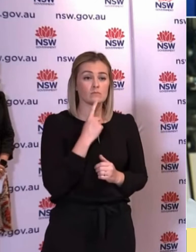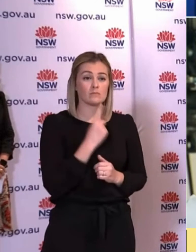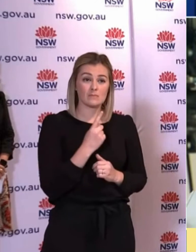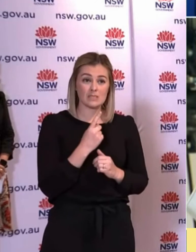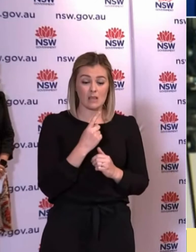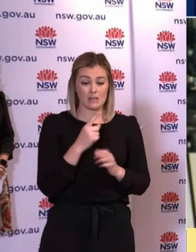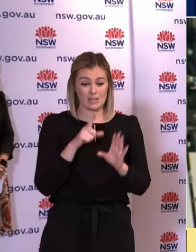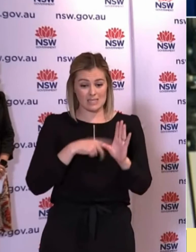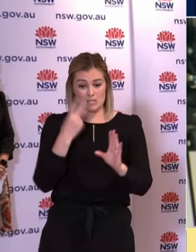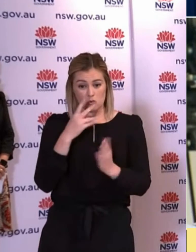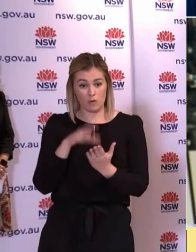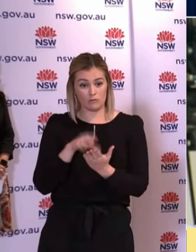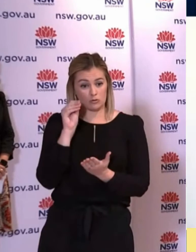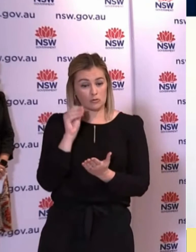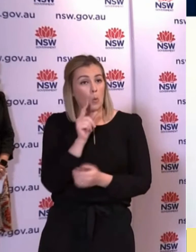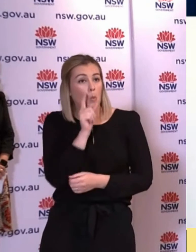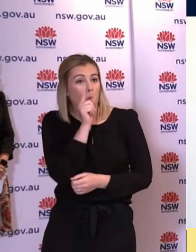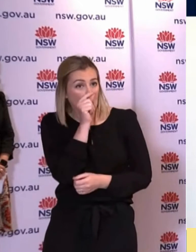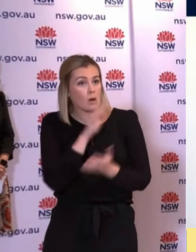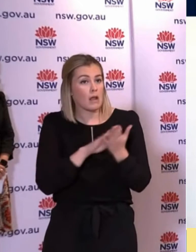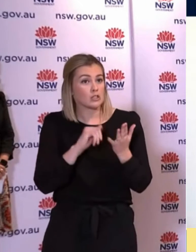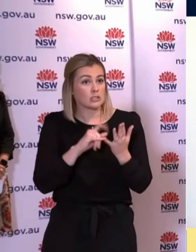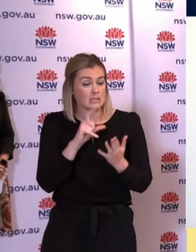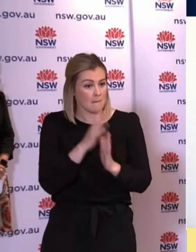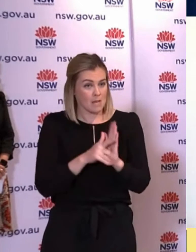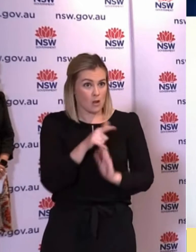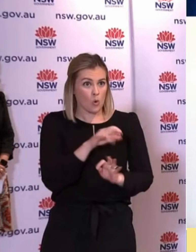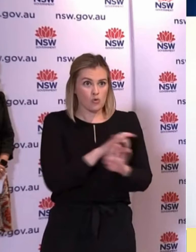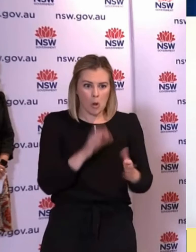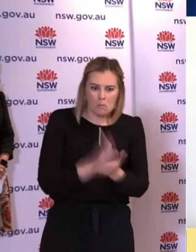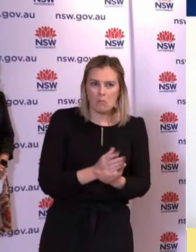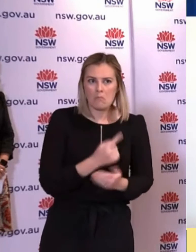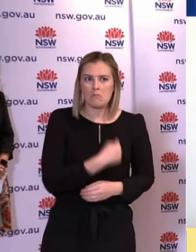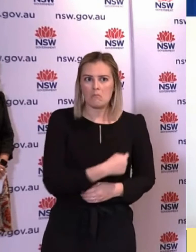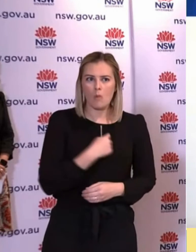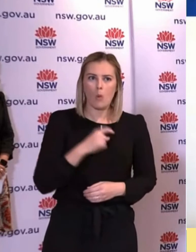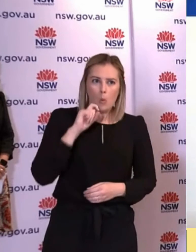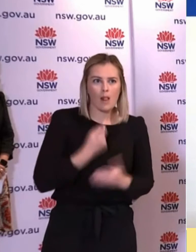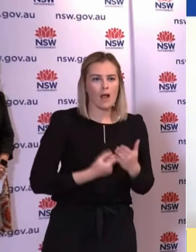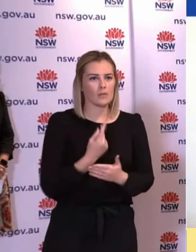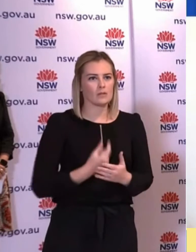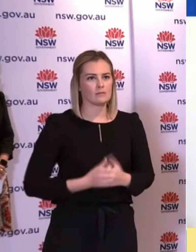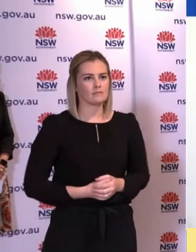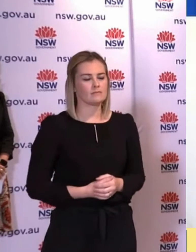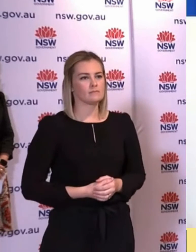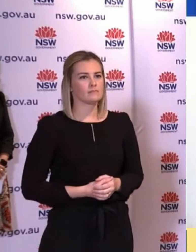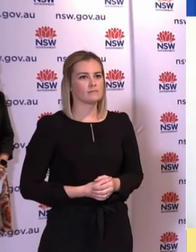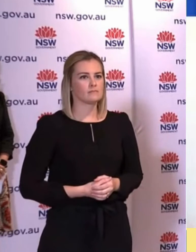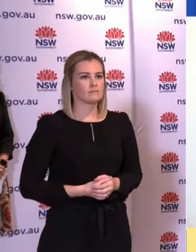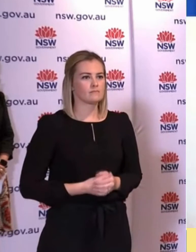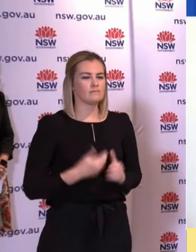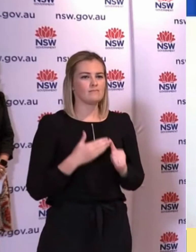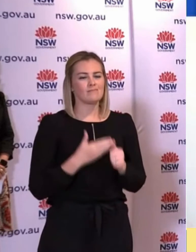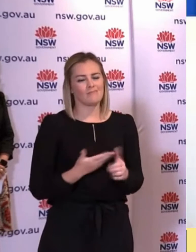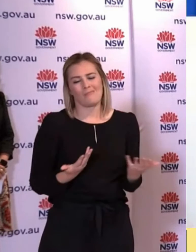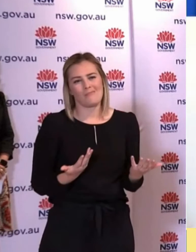certificate, not a guarantee? Oh, well, no. No, what I'm saying, I mean, there's no